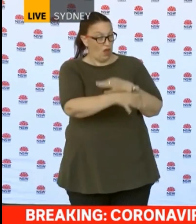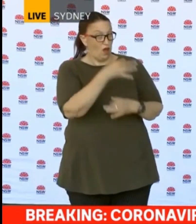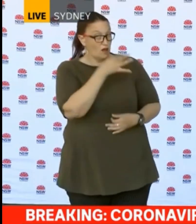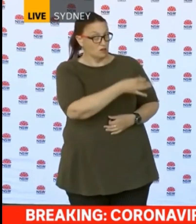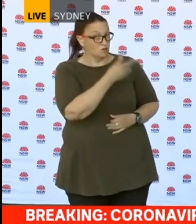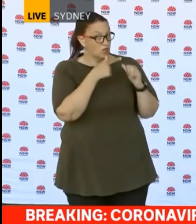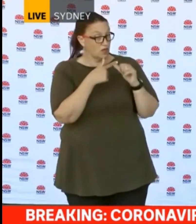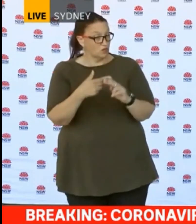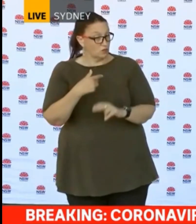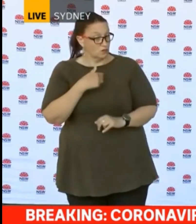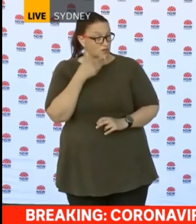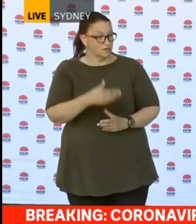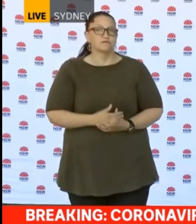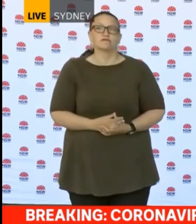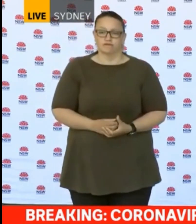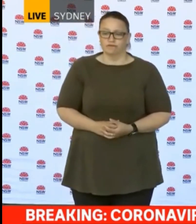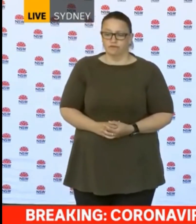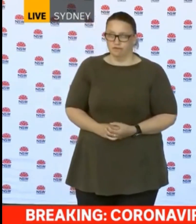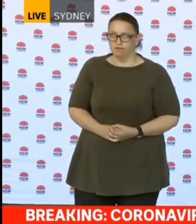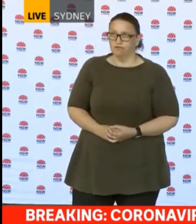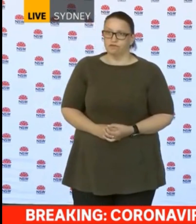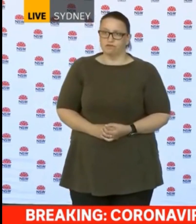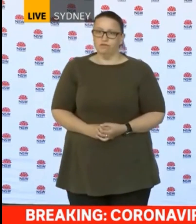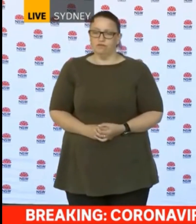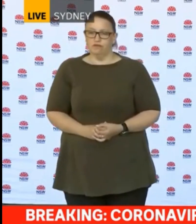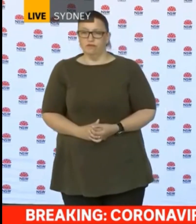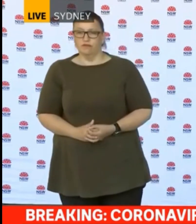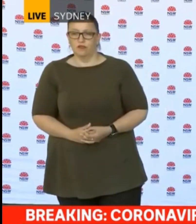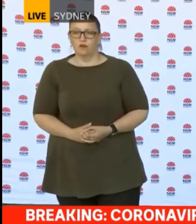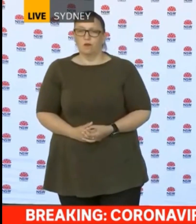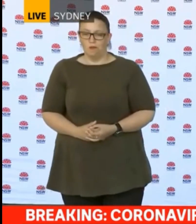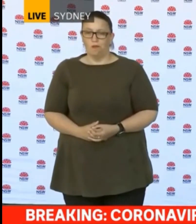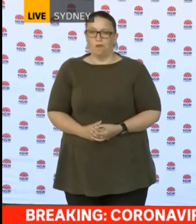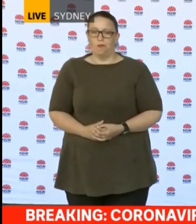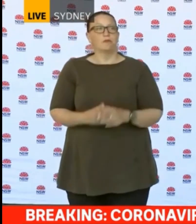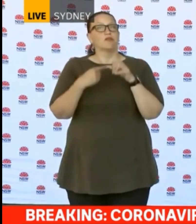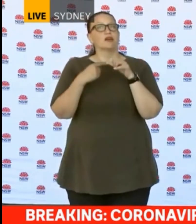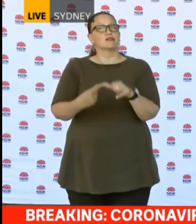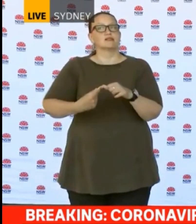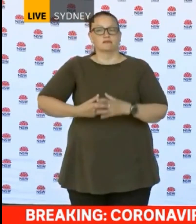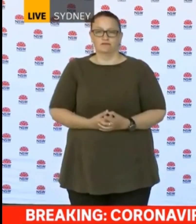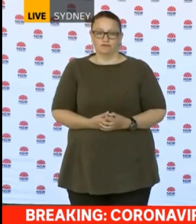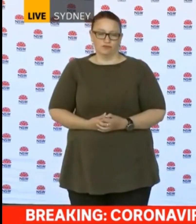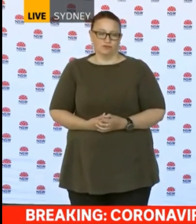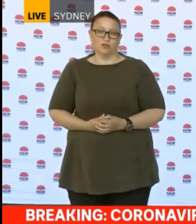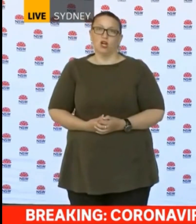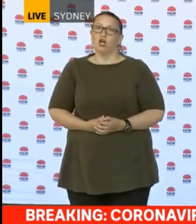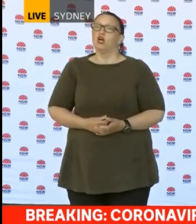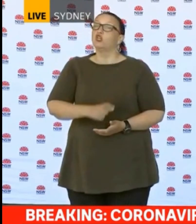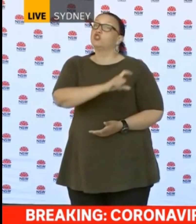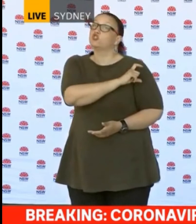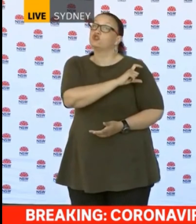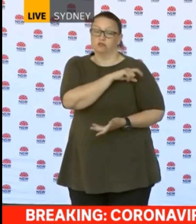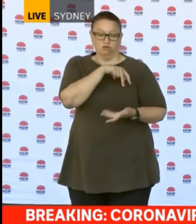Yes, thank you. So I think it goes to the location in specific places, the security guards. The